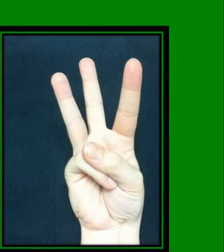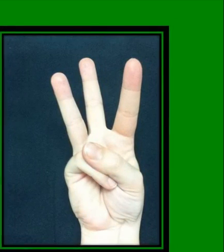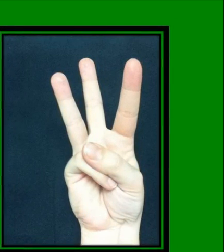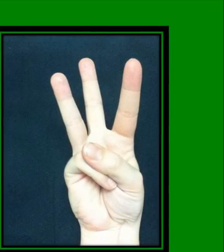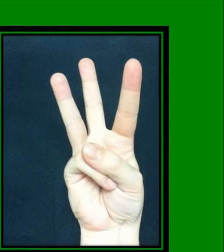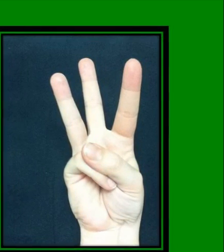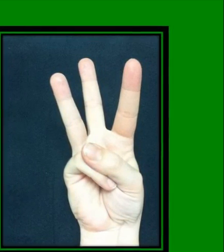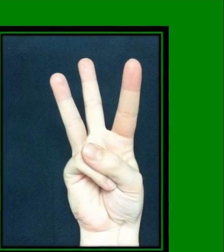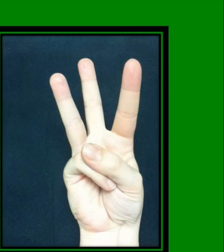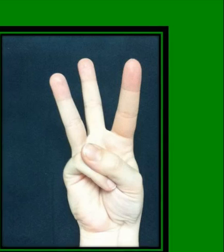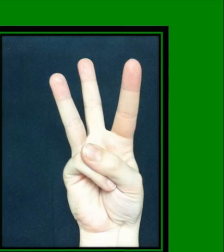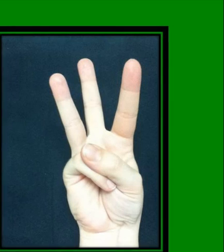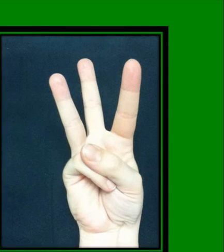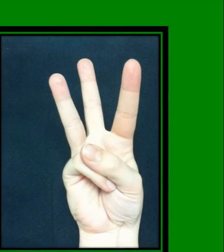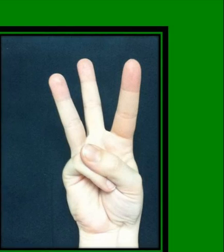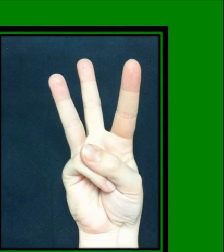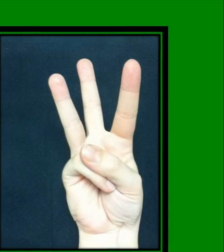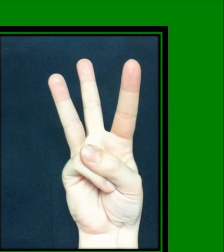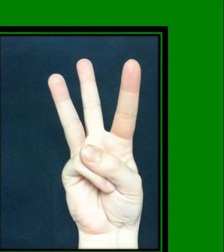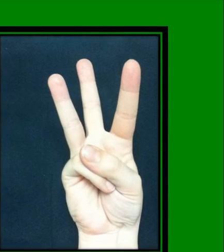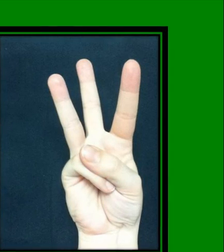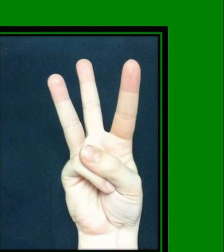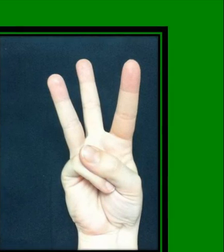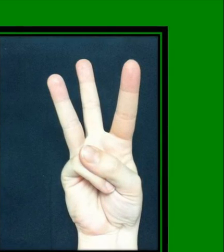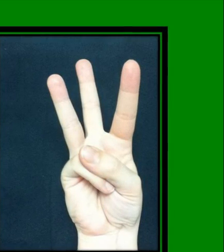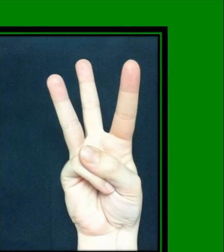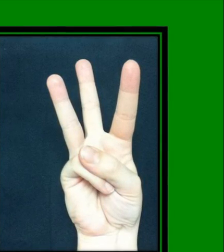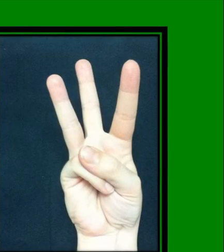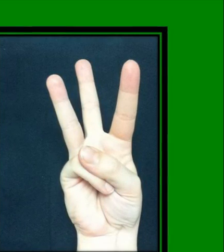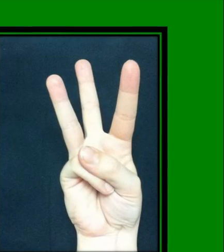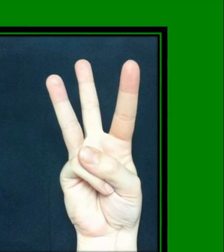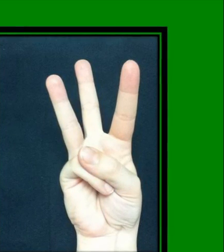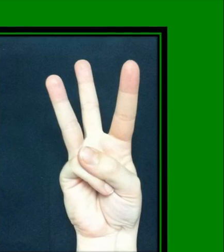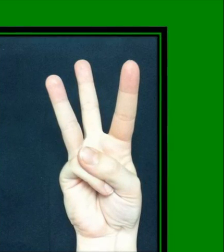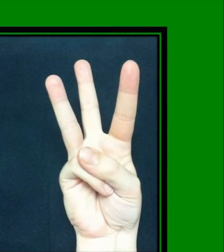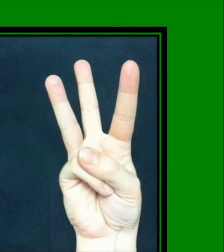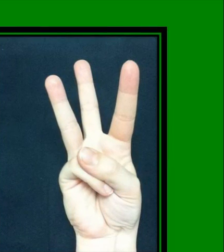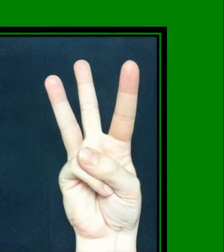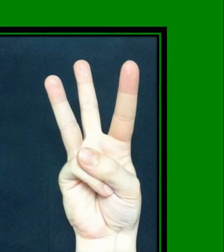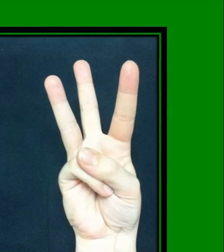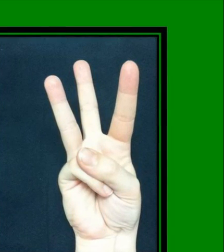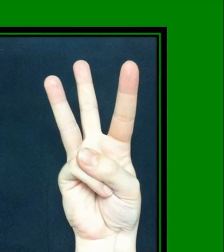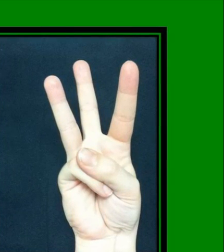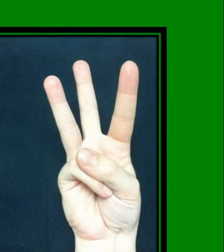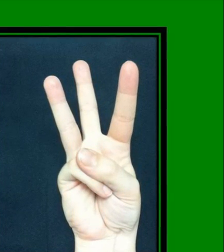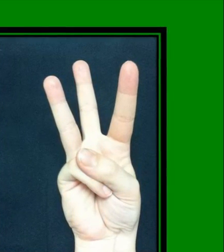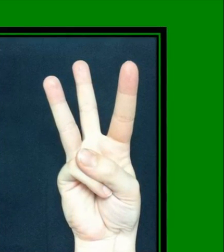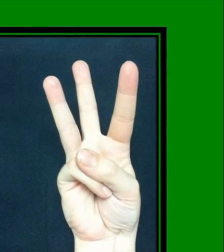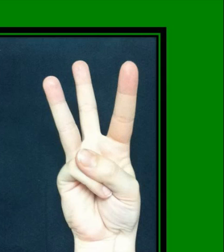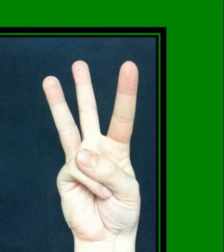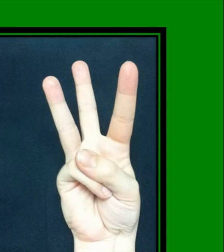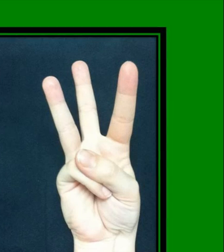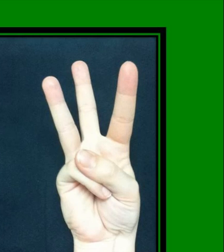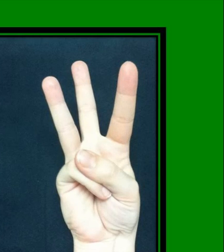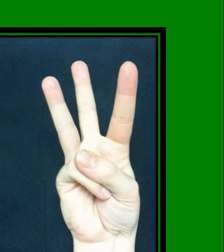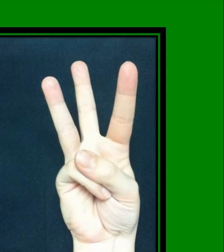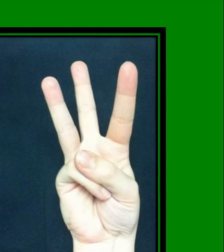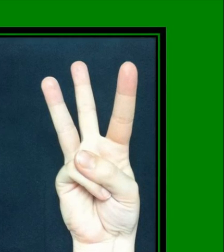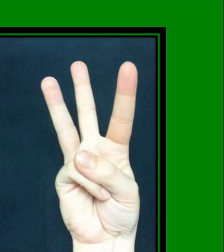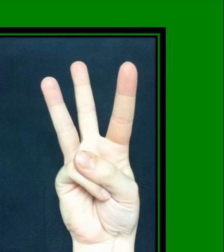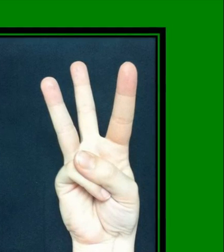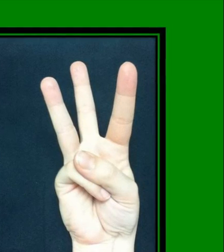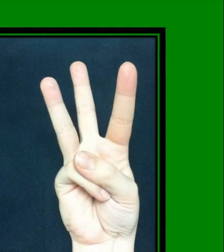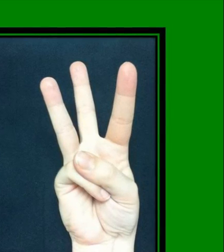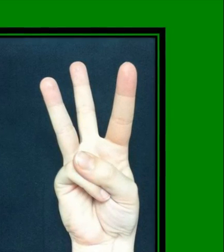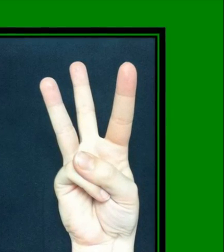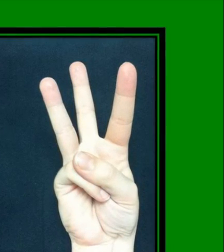the shape of a W with your fingers. Therefore, all three fingers located in the middle of your hand